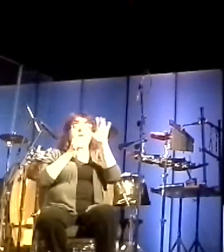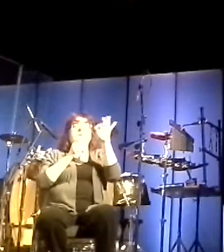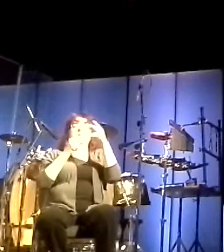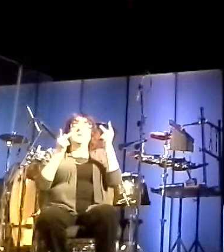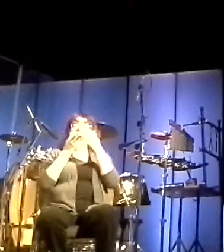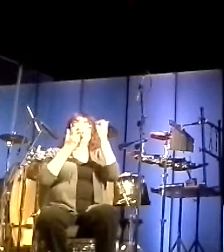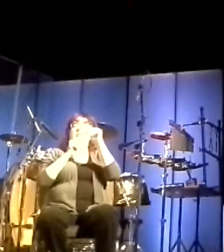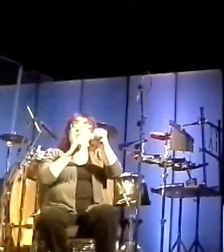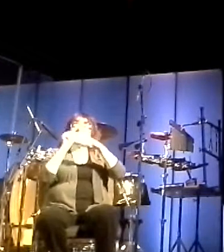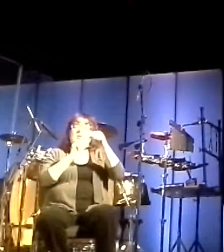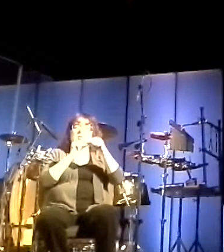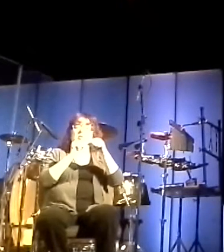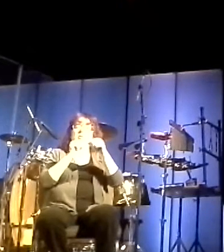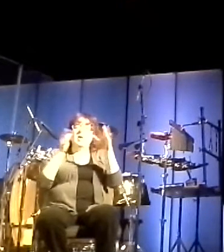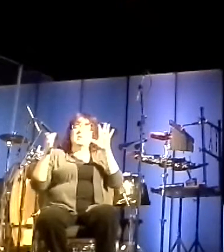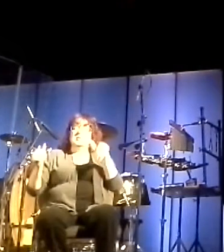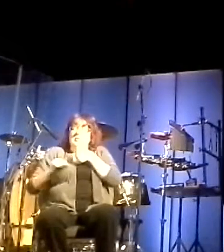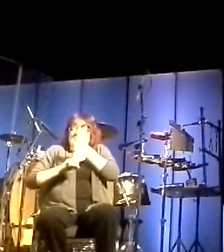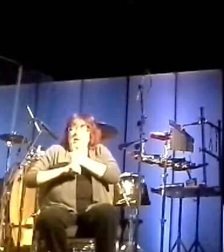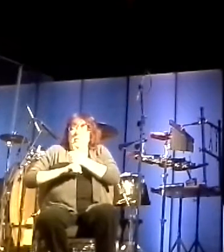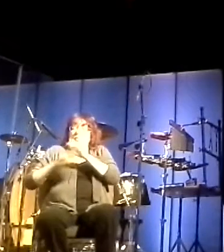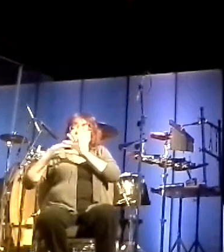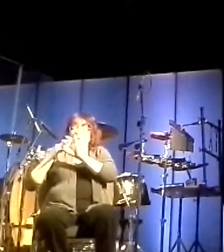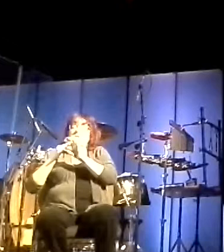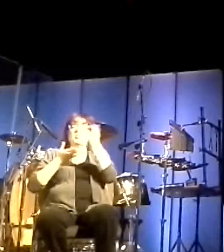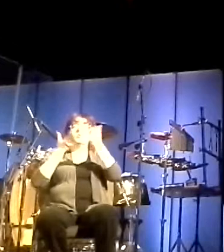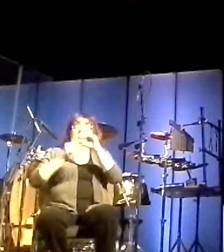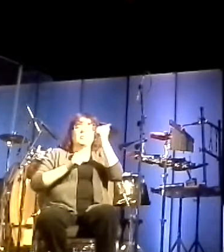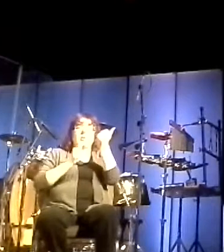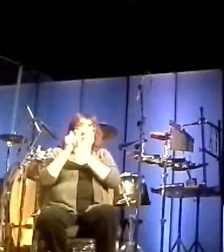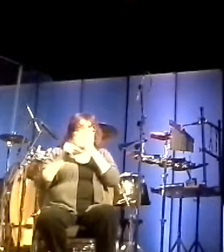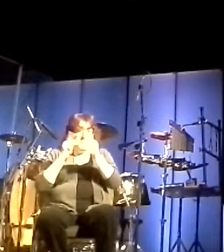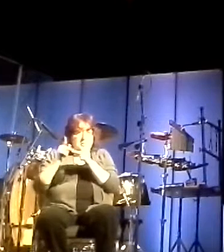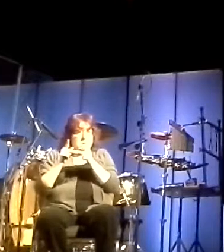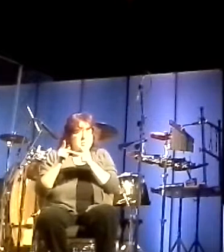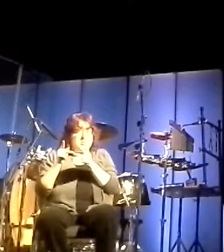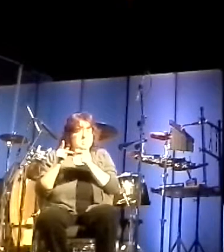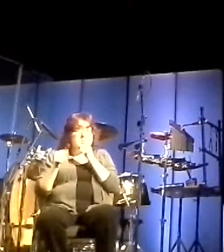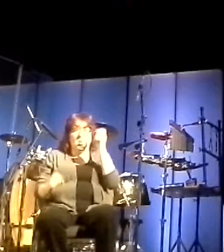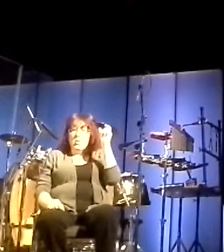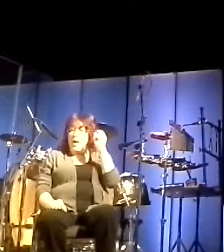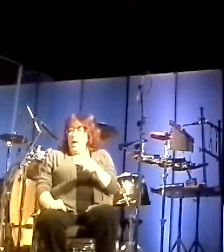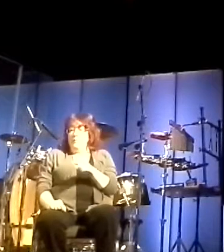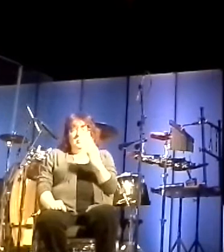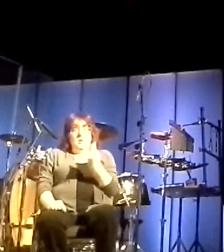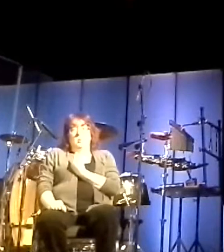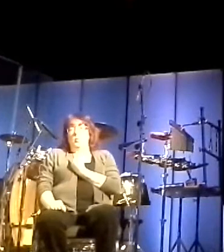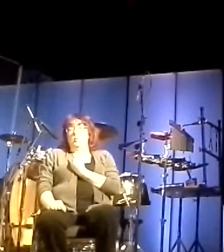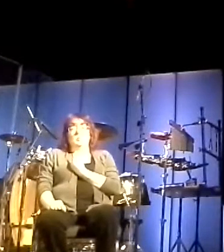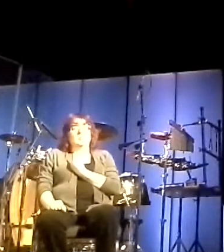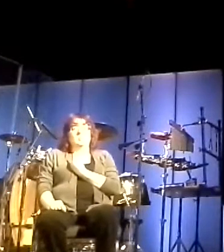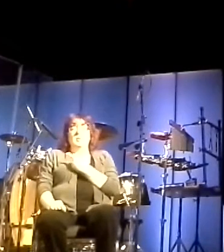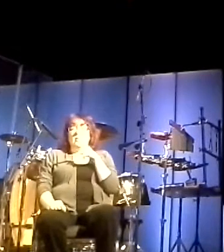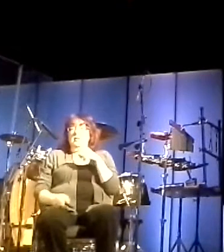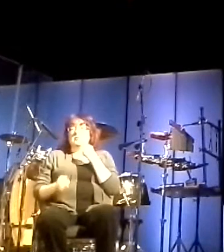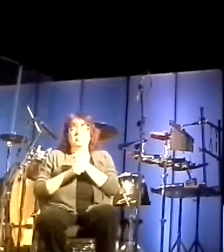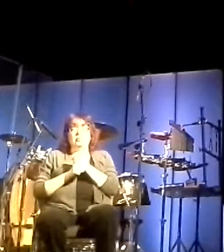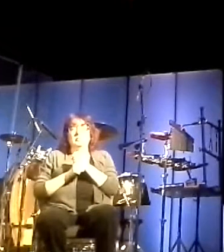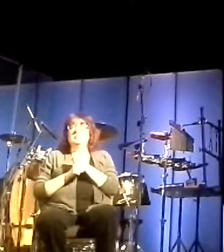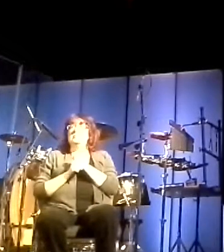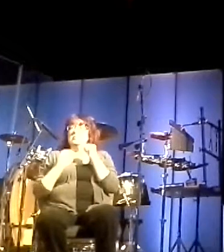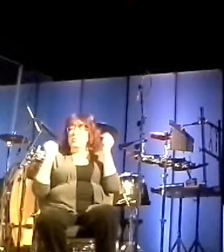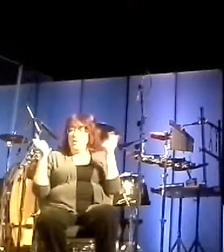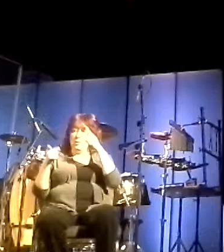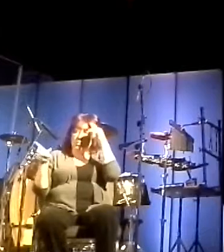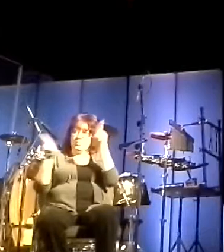Get serving with other people. Then you can build relationships by serving with other people. You don't have to be alone this year. And